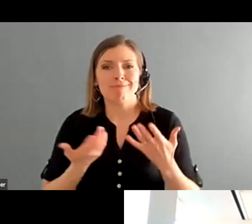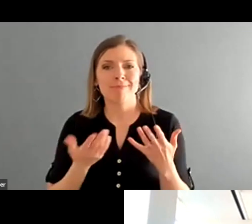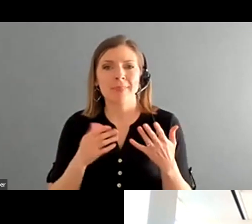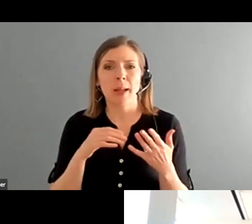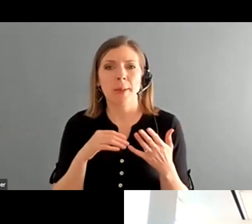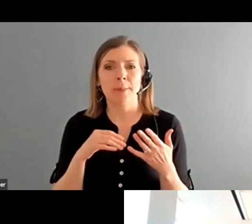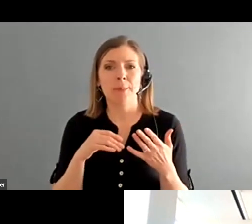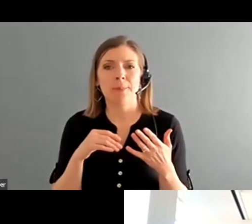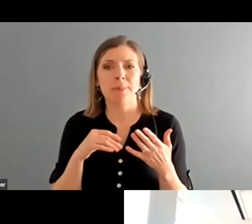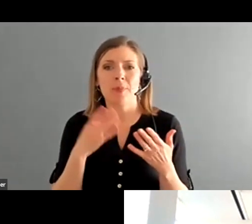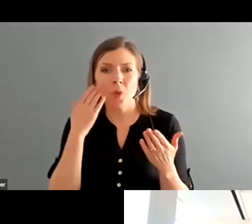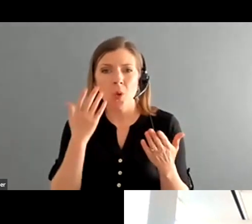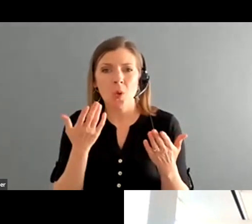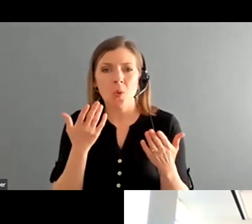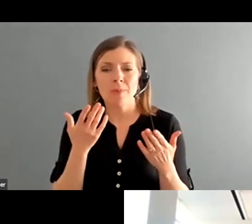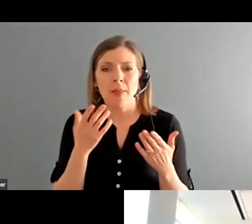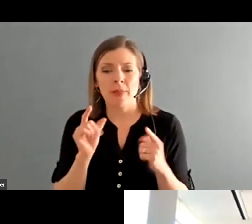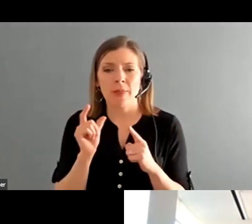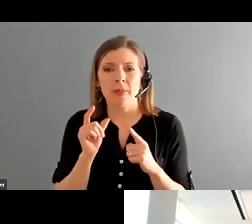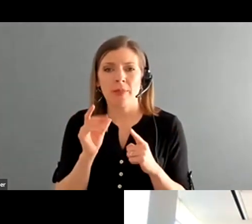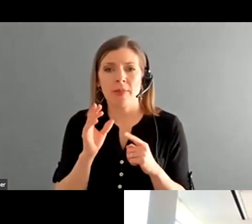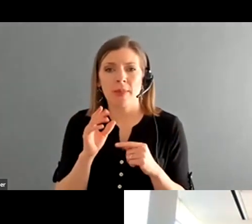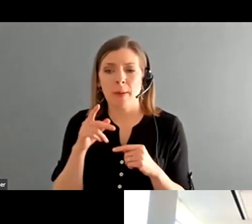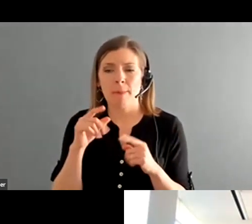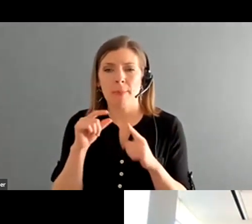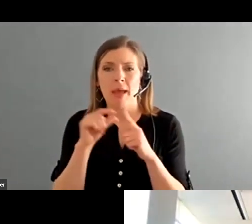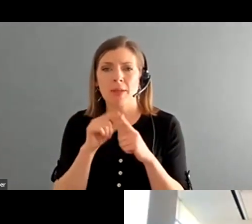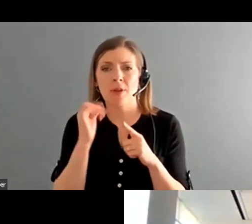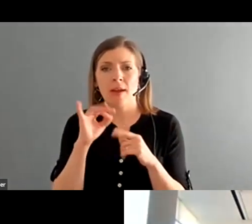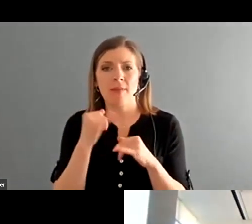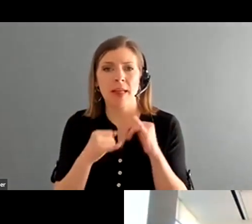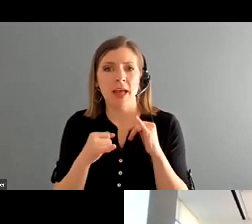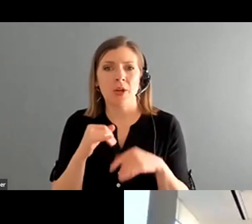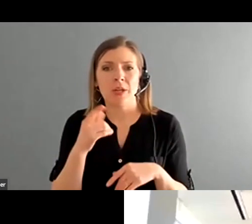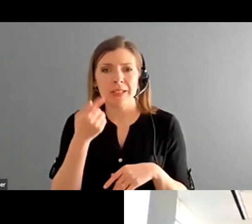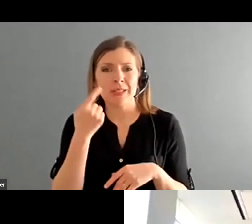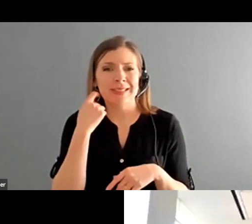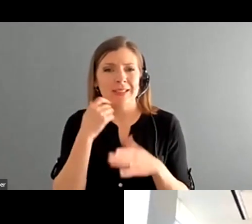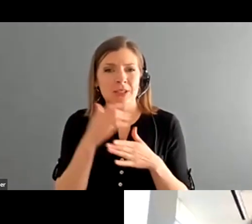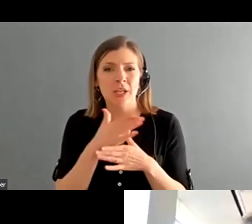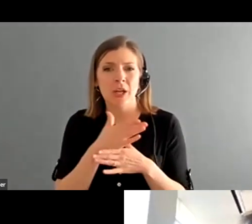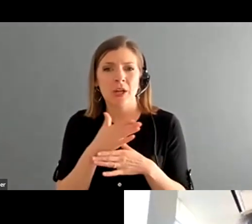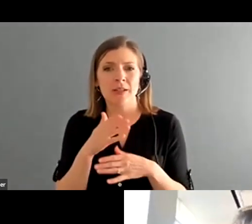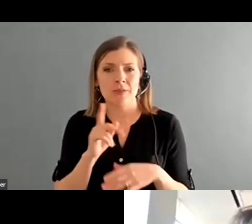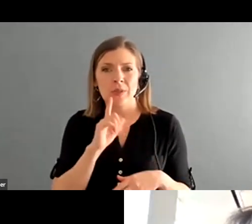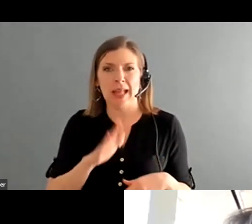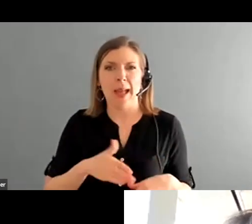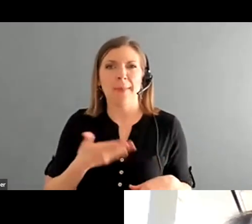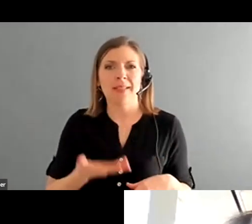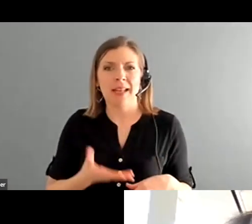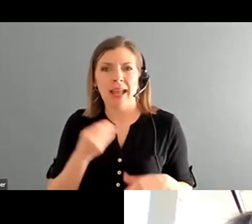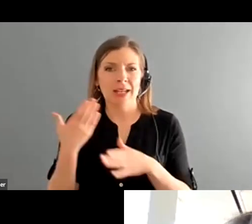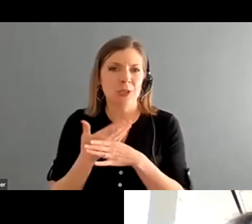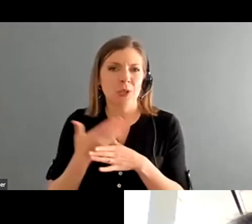Bishop, and the passage of the letter that you shared is just like so upsetting and so